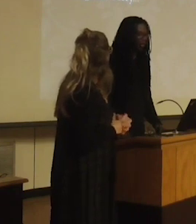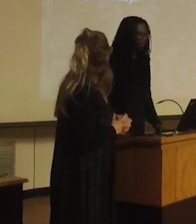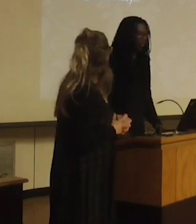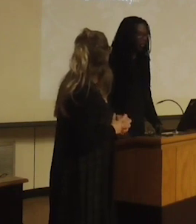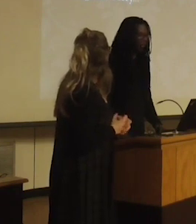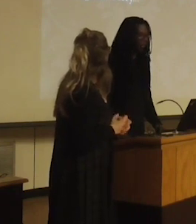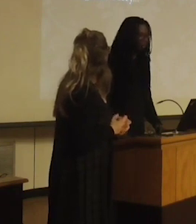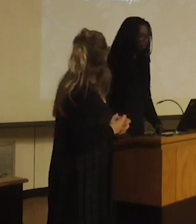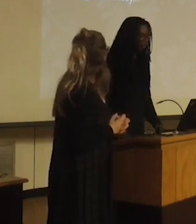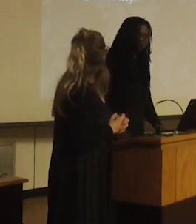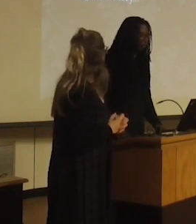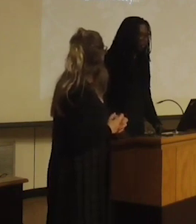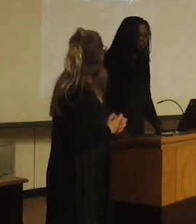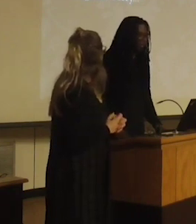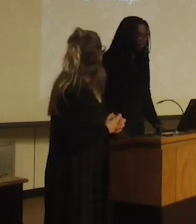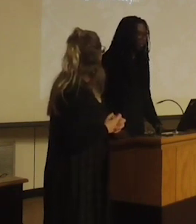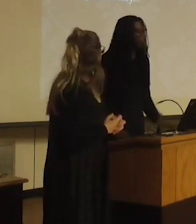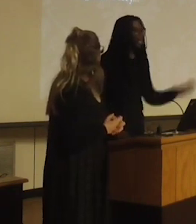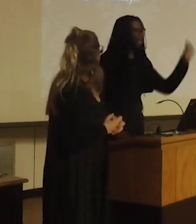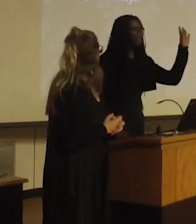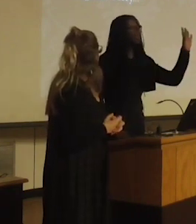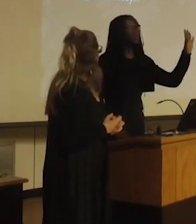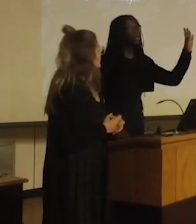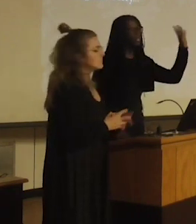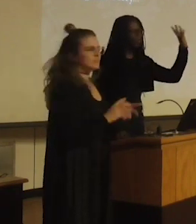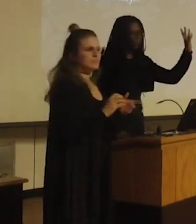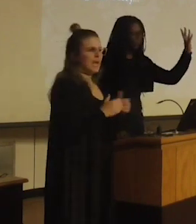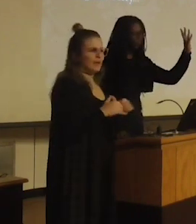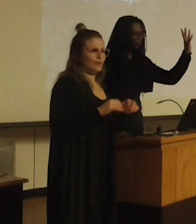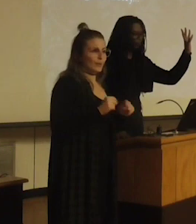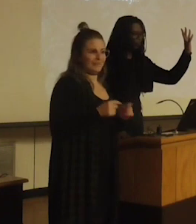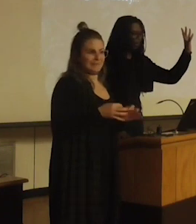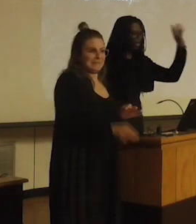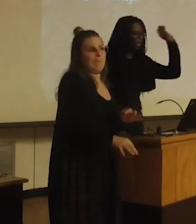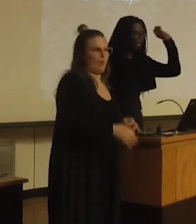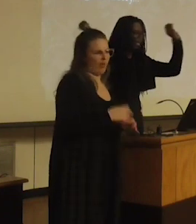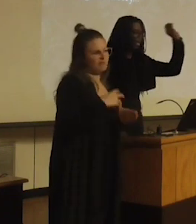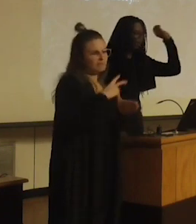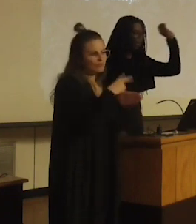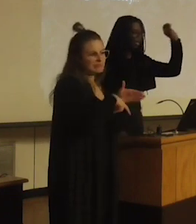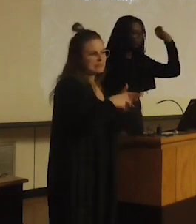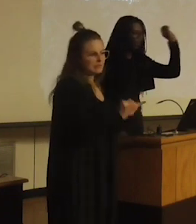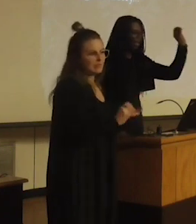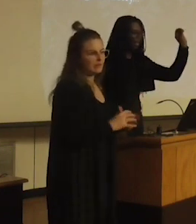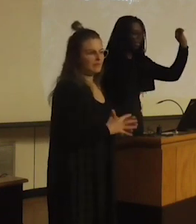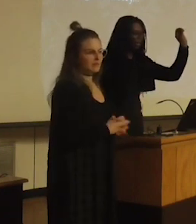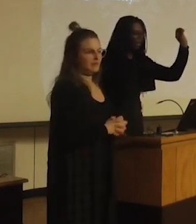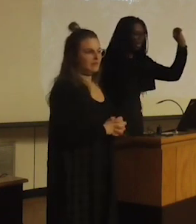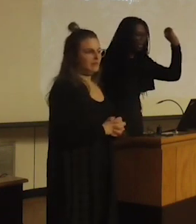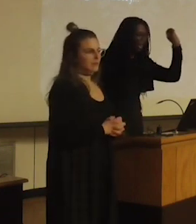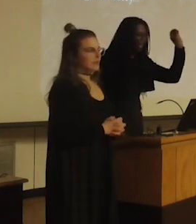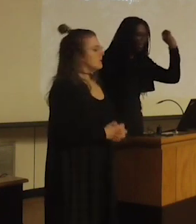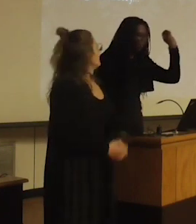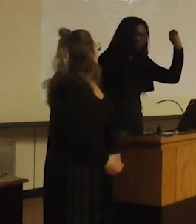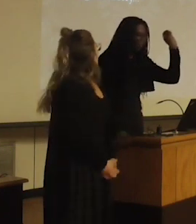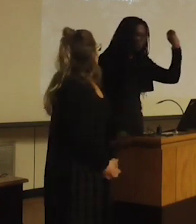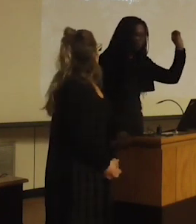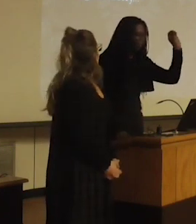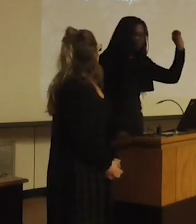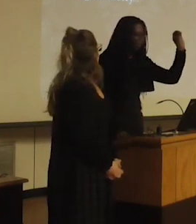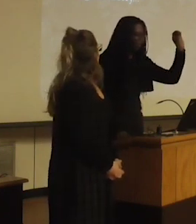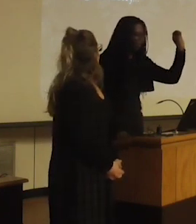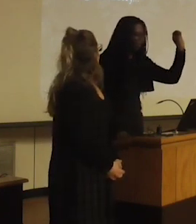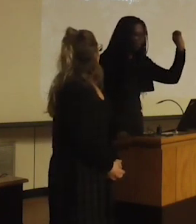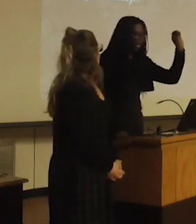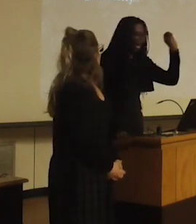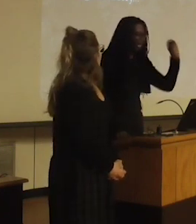very own Four Horsemen comic sticker. How do you do it? Simple. Eat a piece of bacon, tell us you're voting for